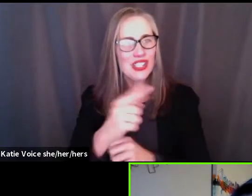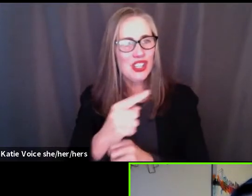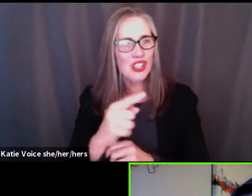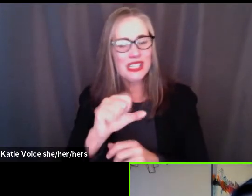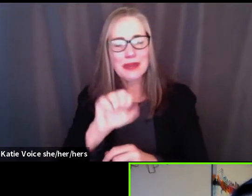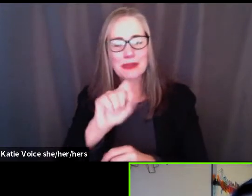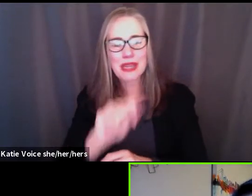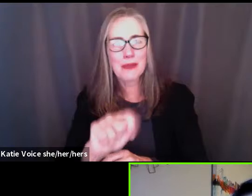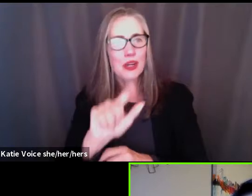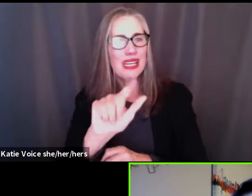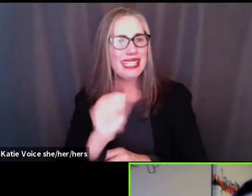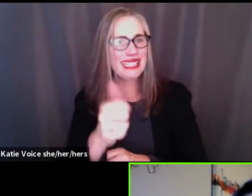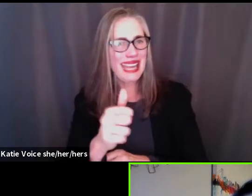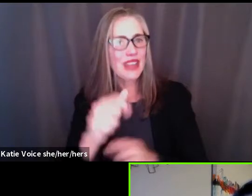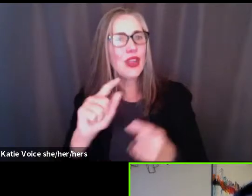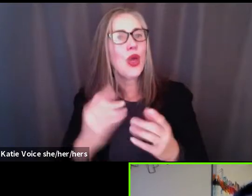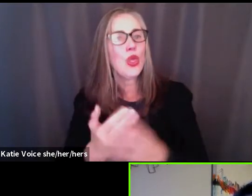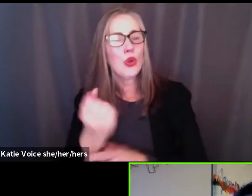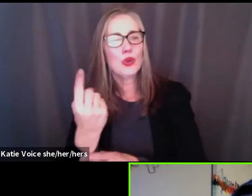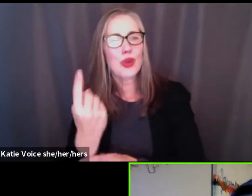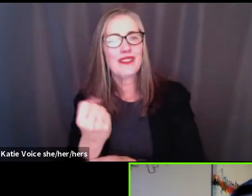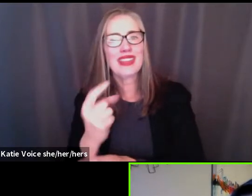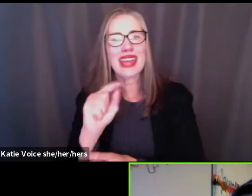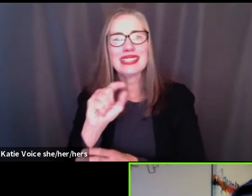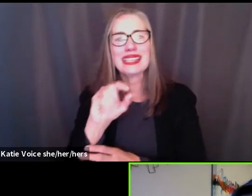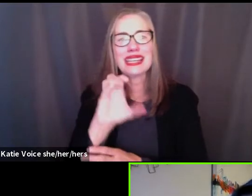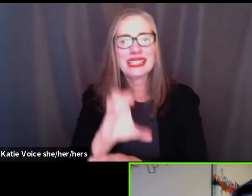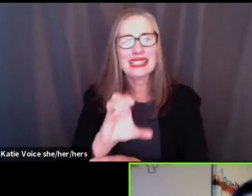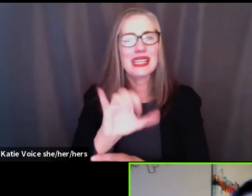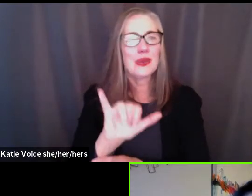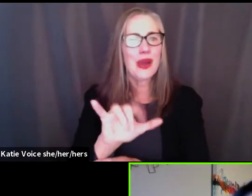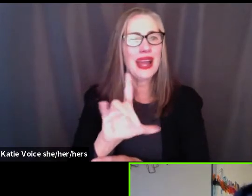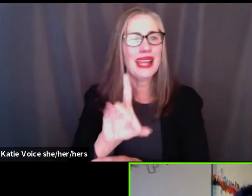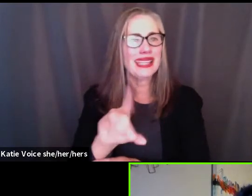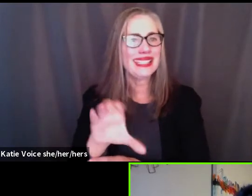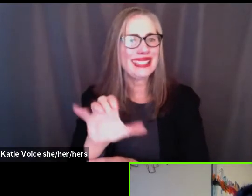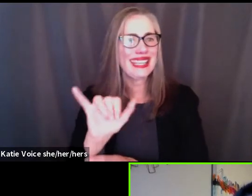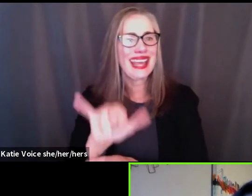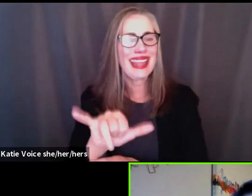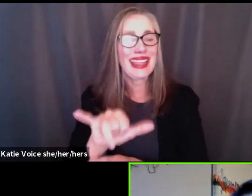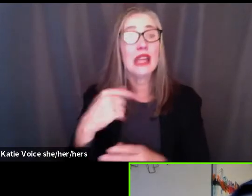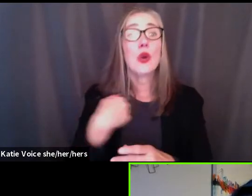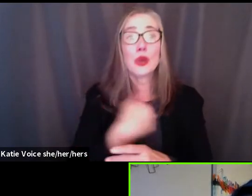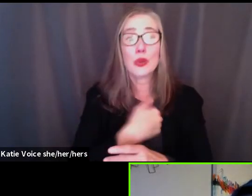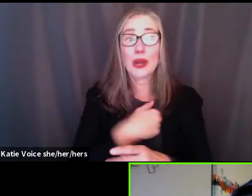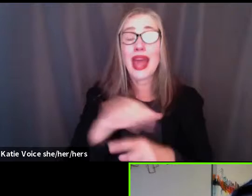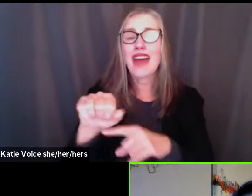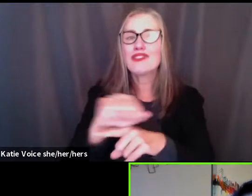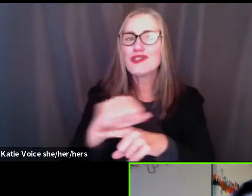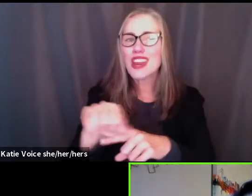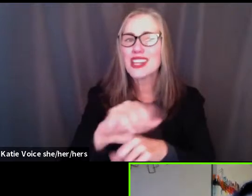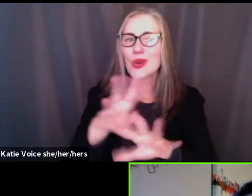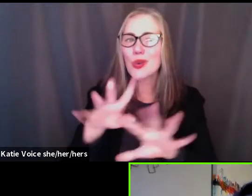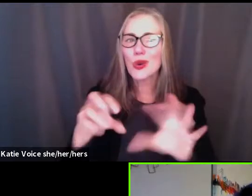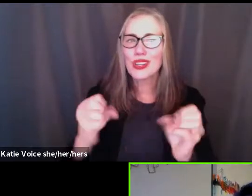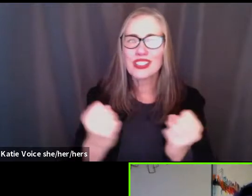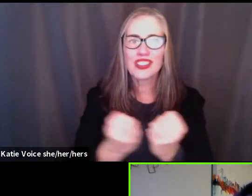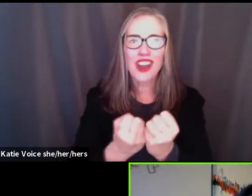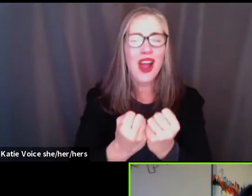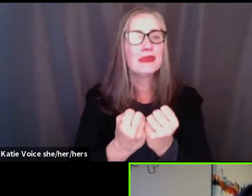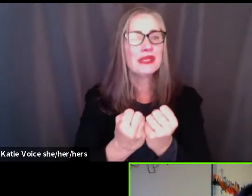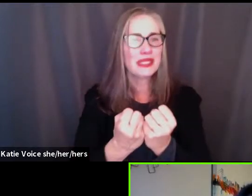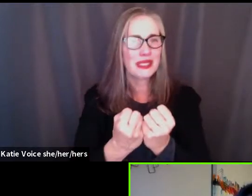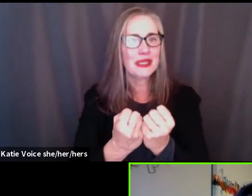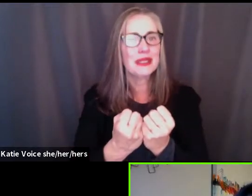12th. And that is our weekend-long biennial gathering where we'll have trainings and workshops. And that will